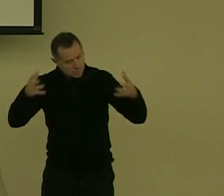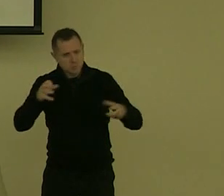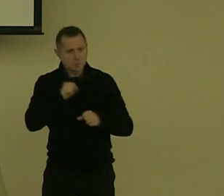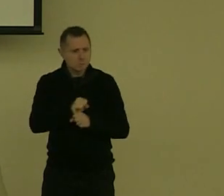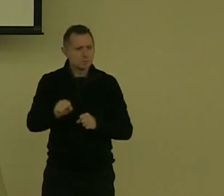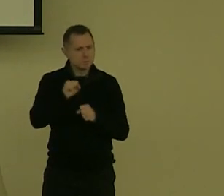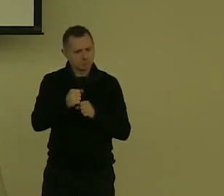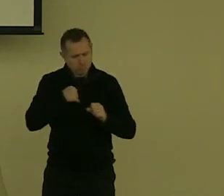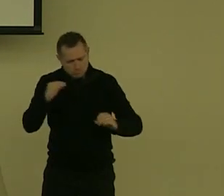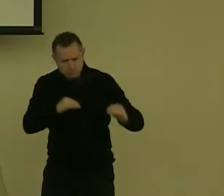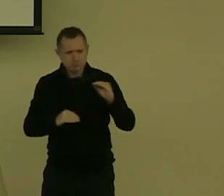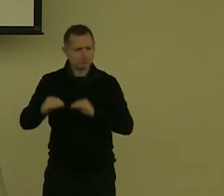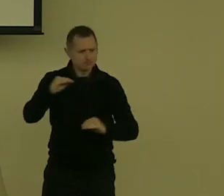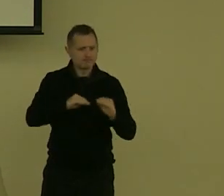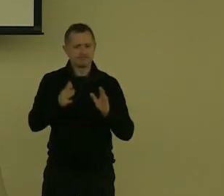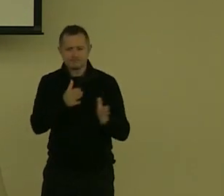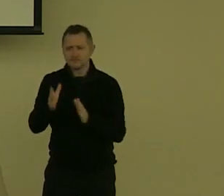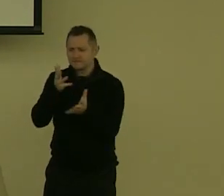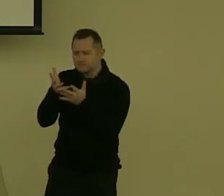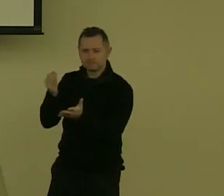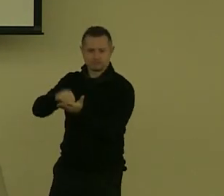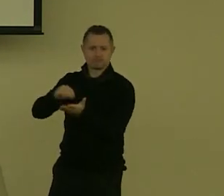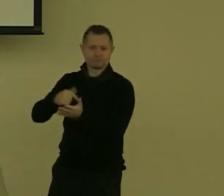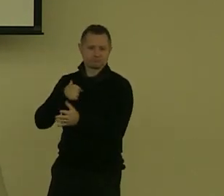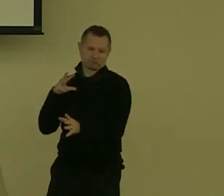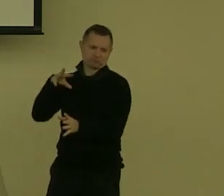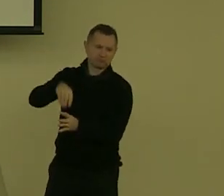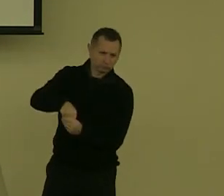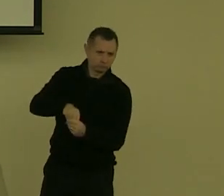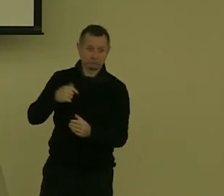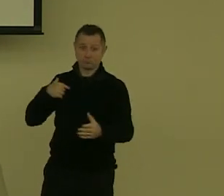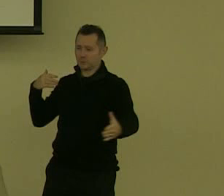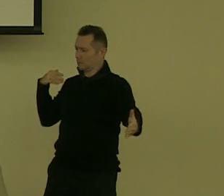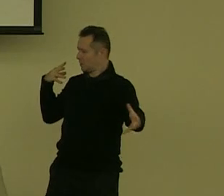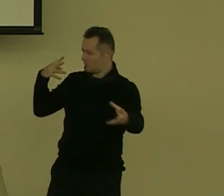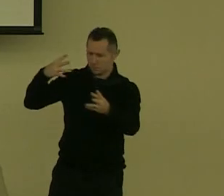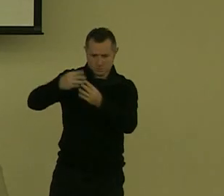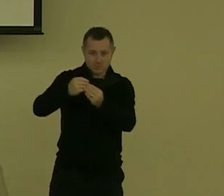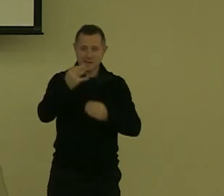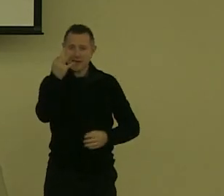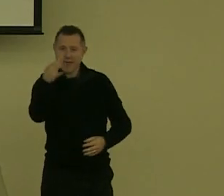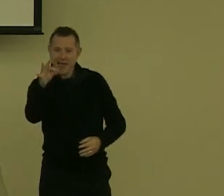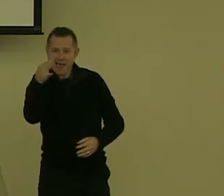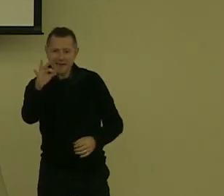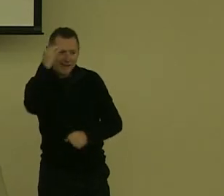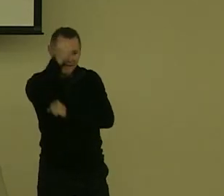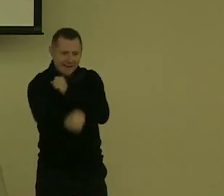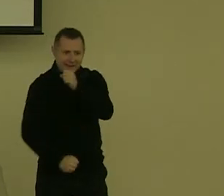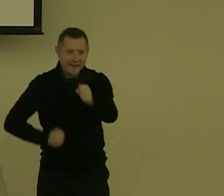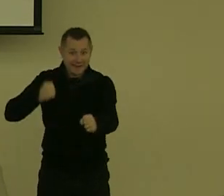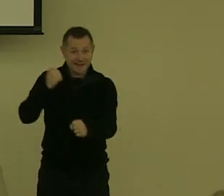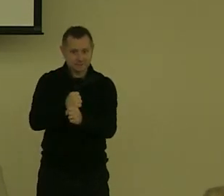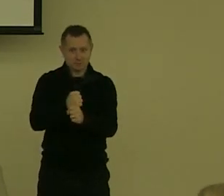you, he extended the 13 years an extra 19 six? Years. Okay. If he hadn't been working with me, it would have been an extra, 10